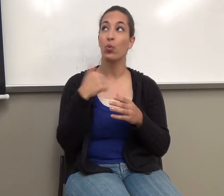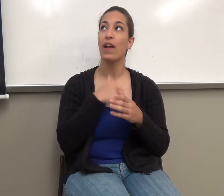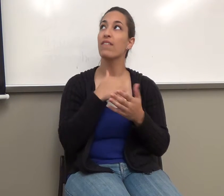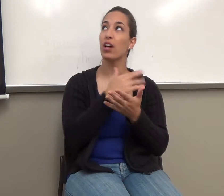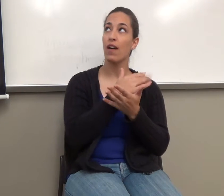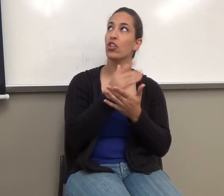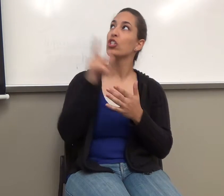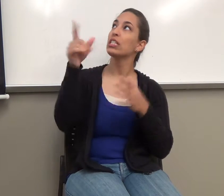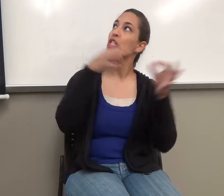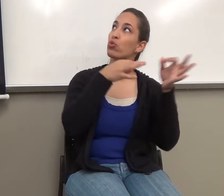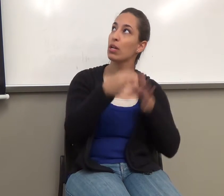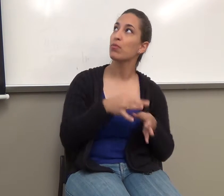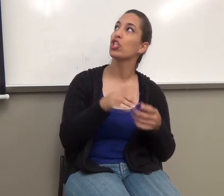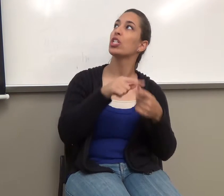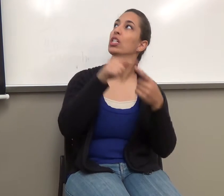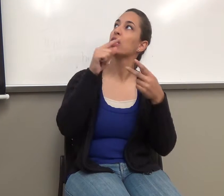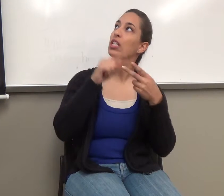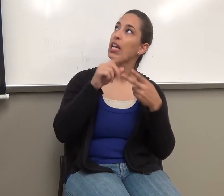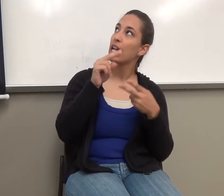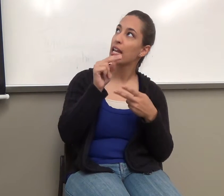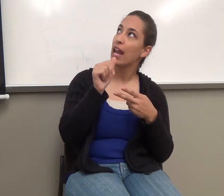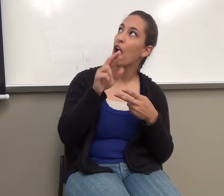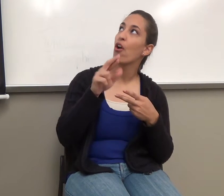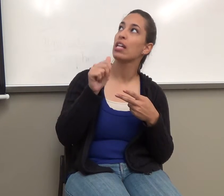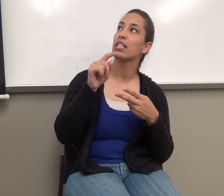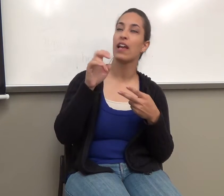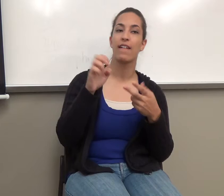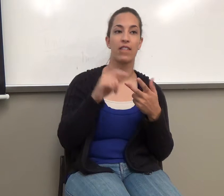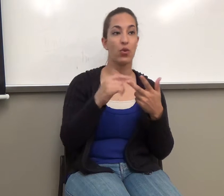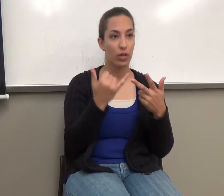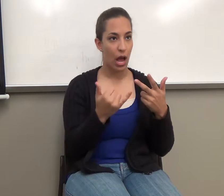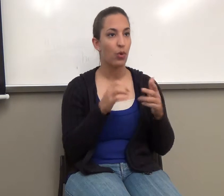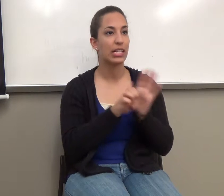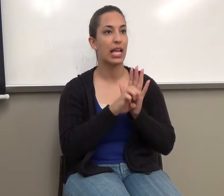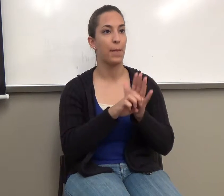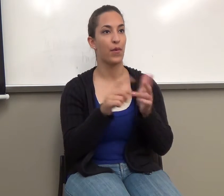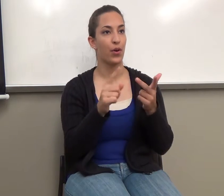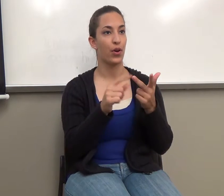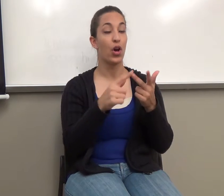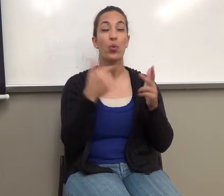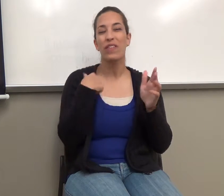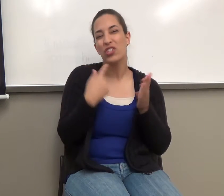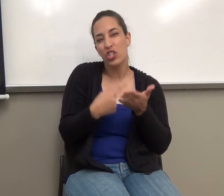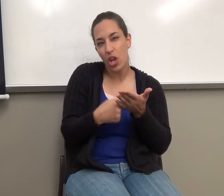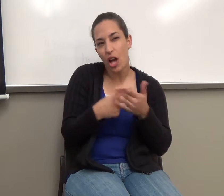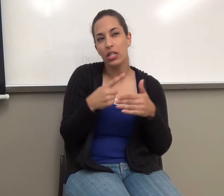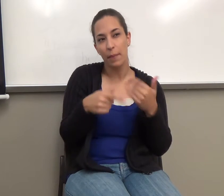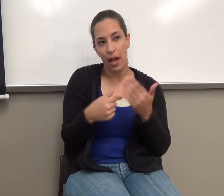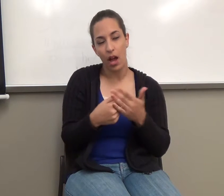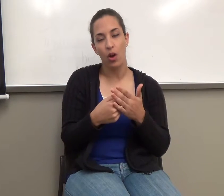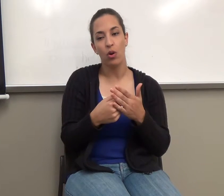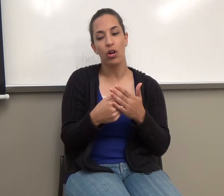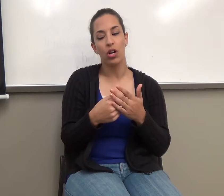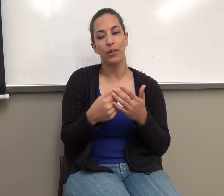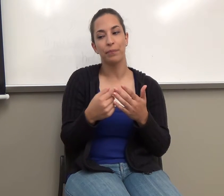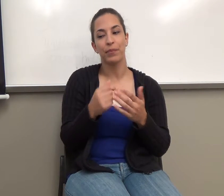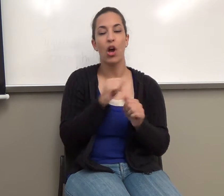description, we've covered narrative, we're doing example. We've talked about the fact that all our papers have